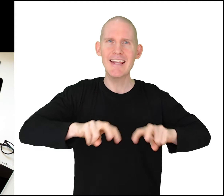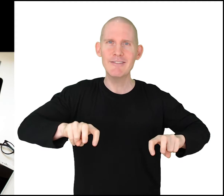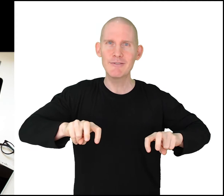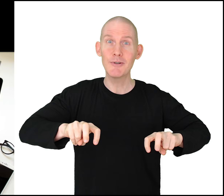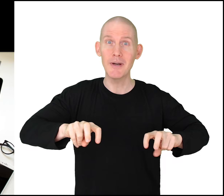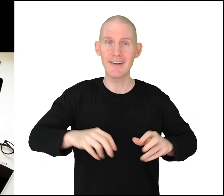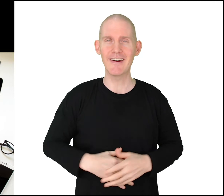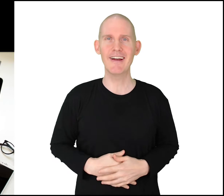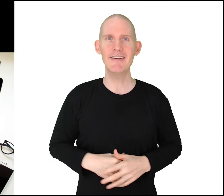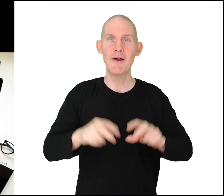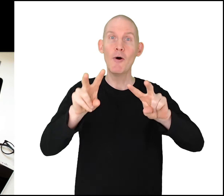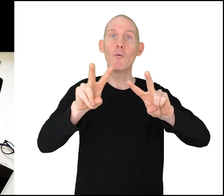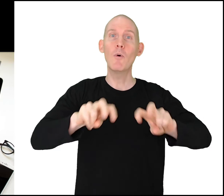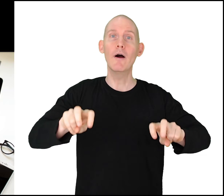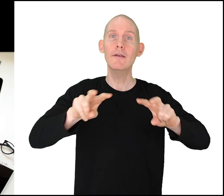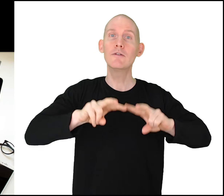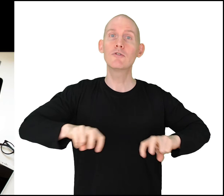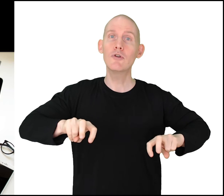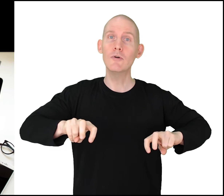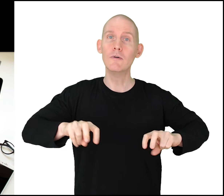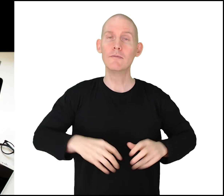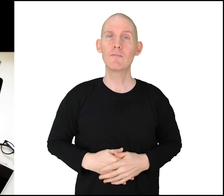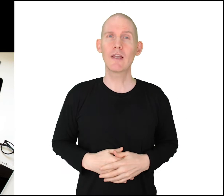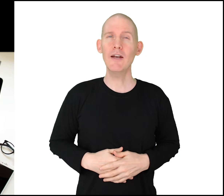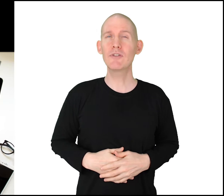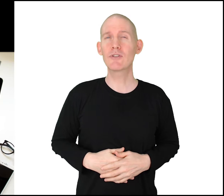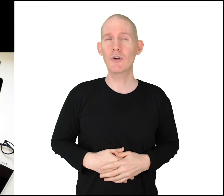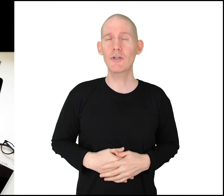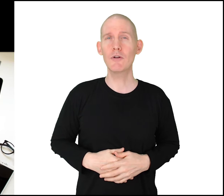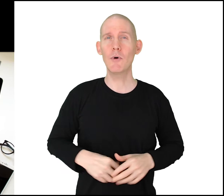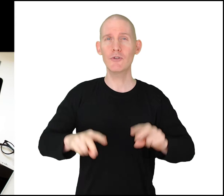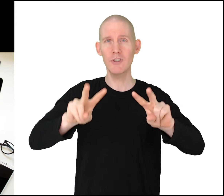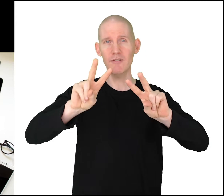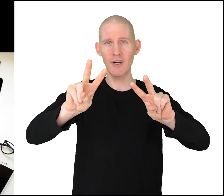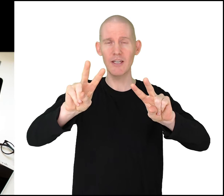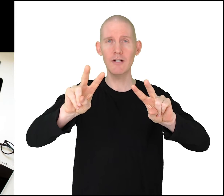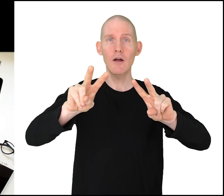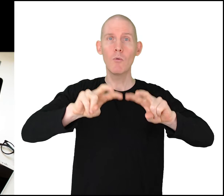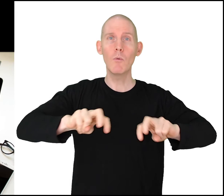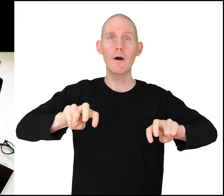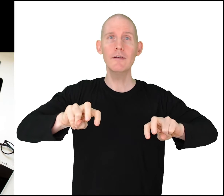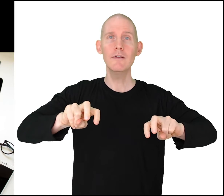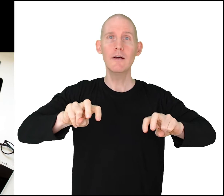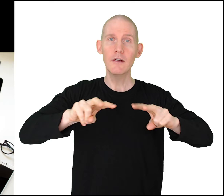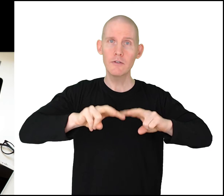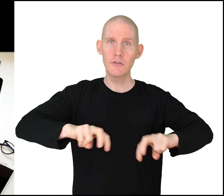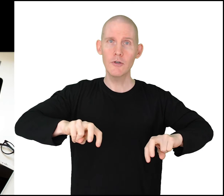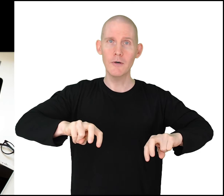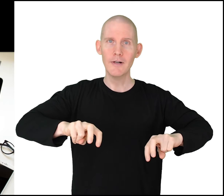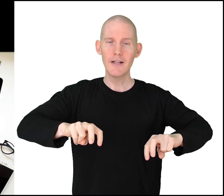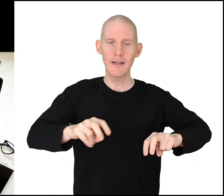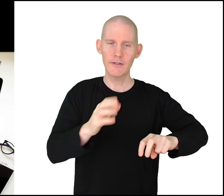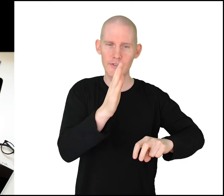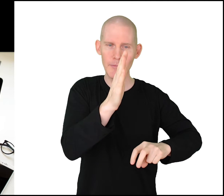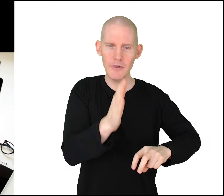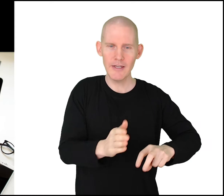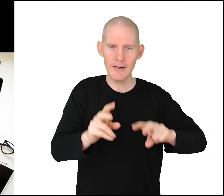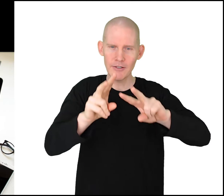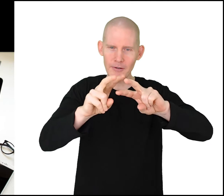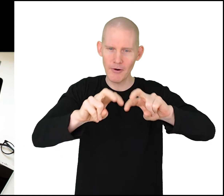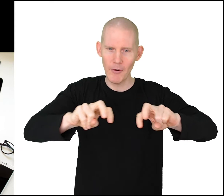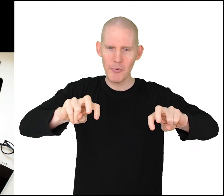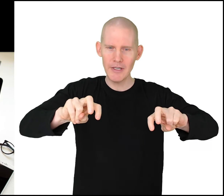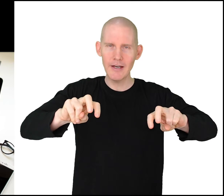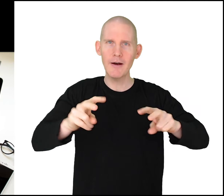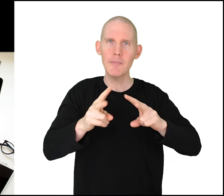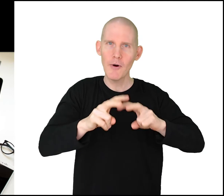digging into it, all right? 1, 2. Kind of a circular motion right here. 1, 2. Like there's something there and